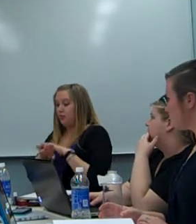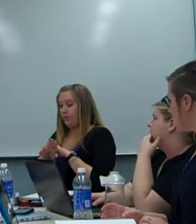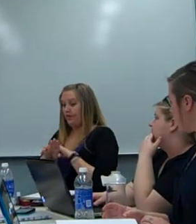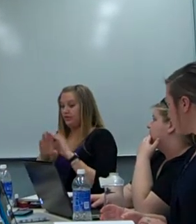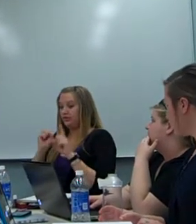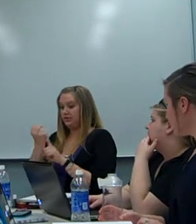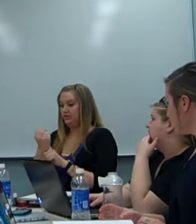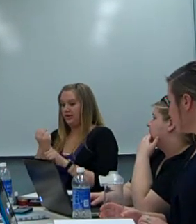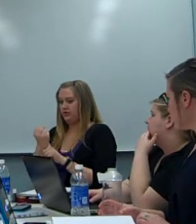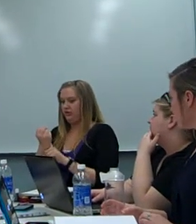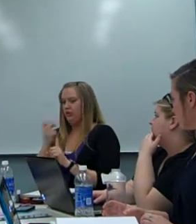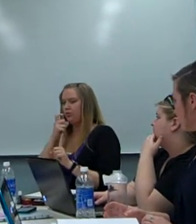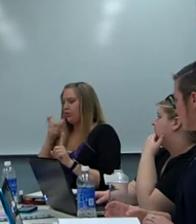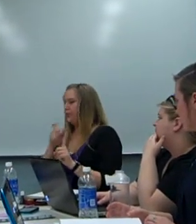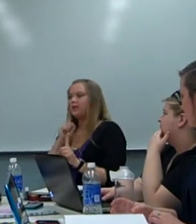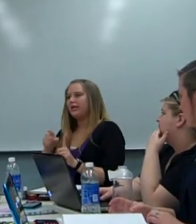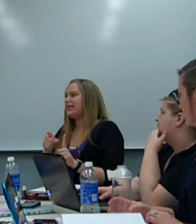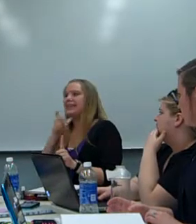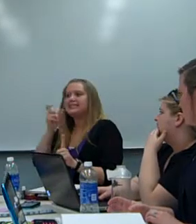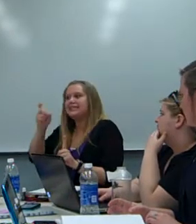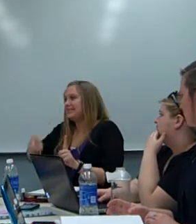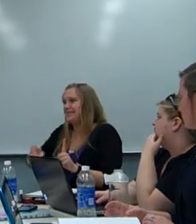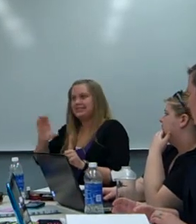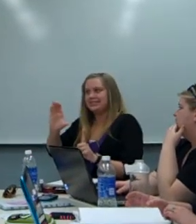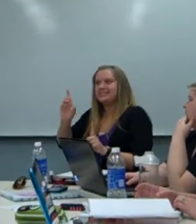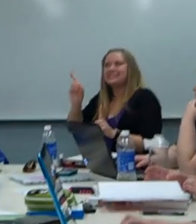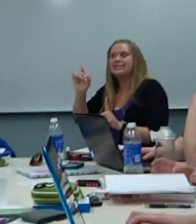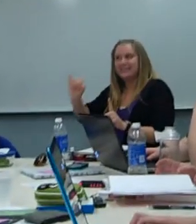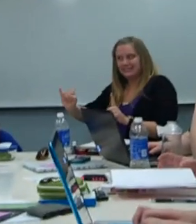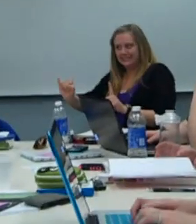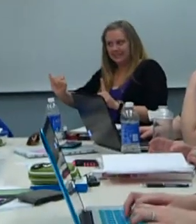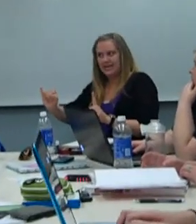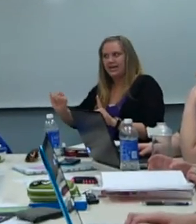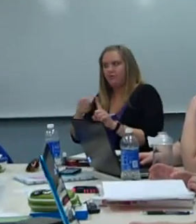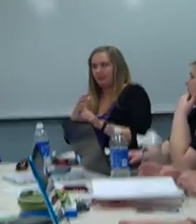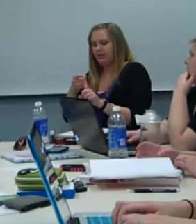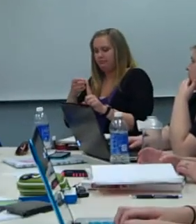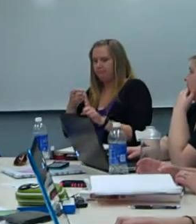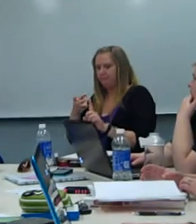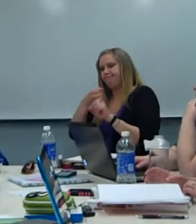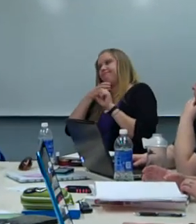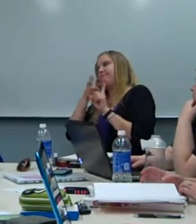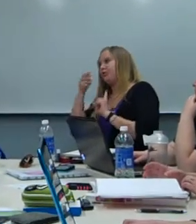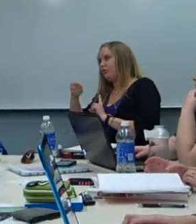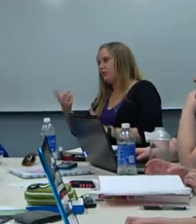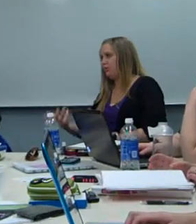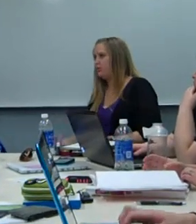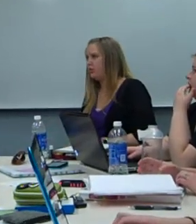Yeah. so you were going into the situation, really you didn't need the CDI, but a CDI was brought in?